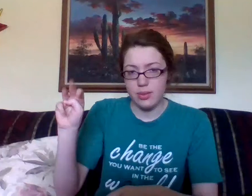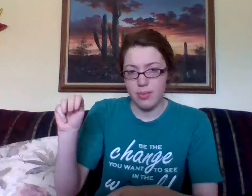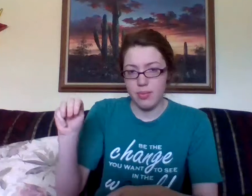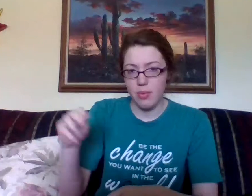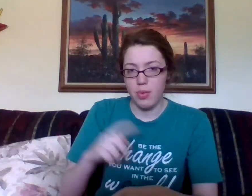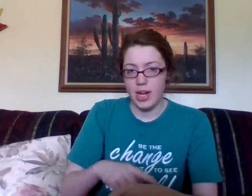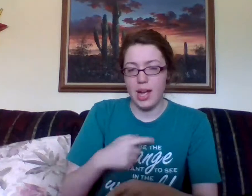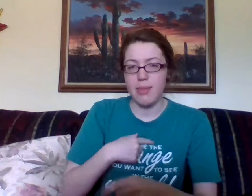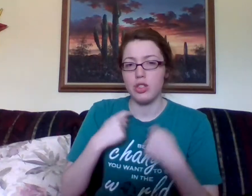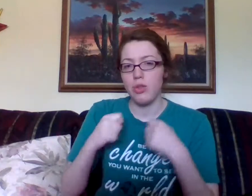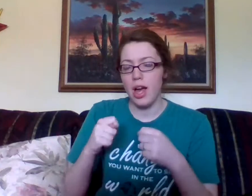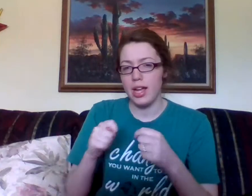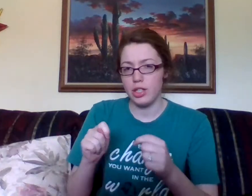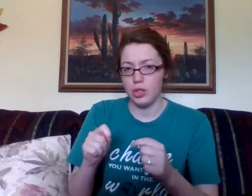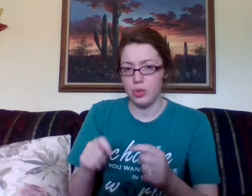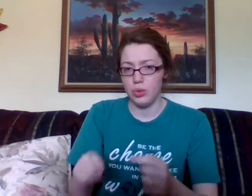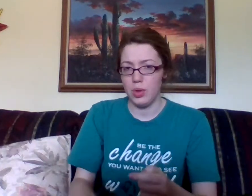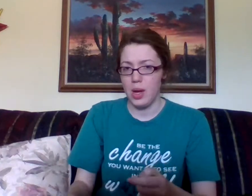autism when I'm trying to